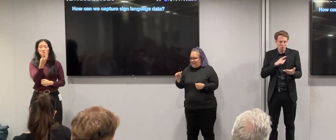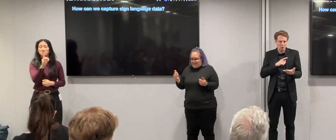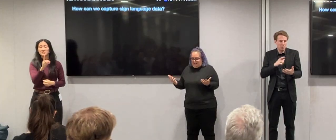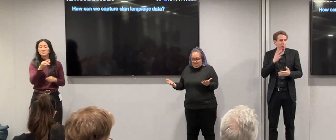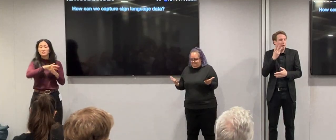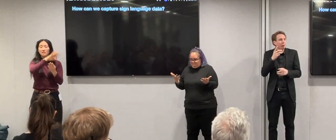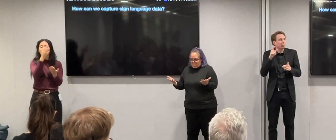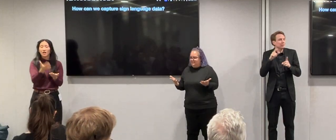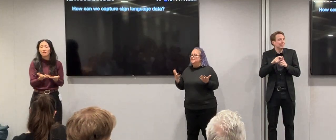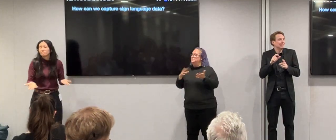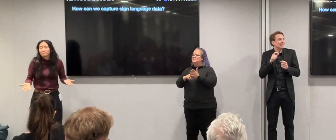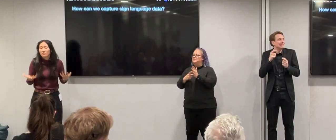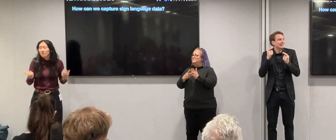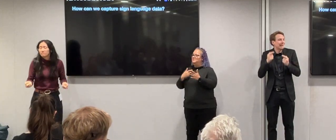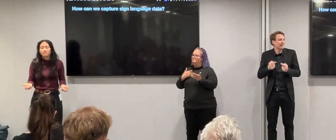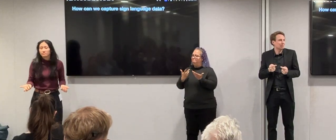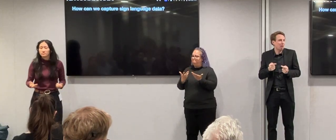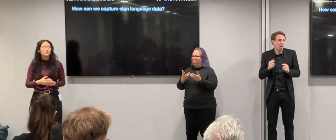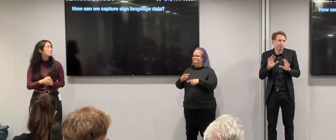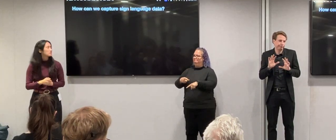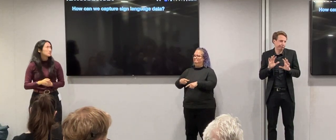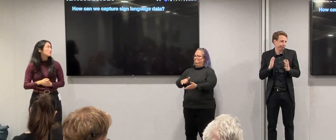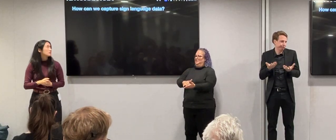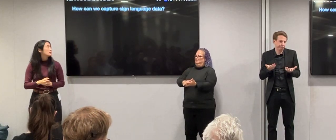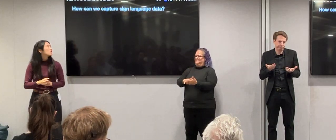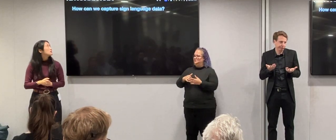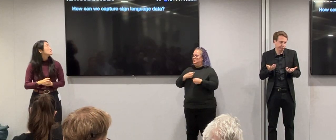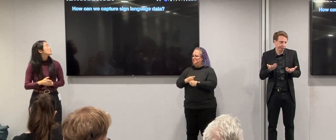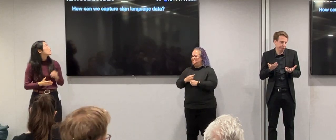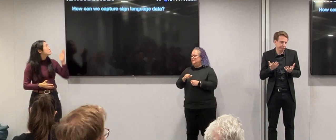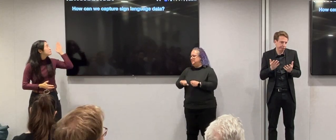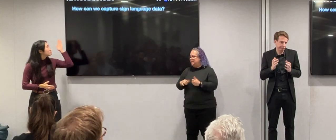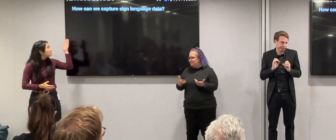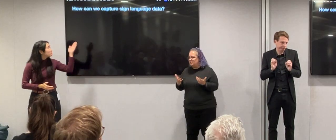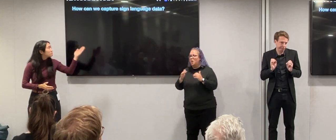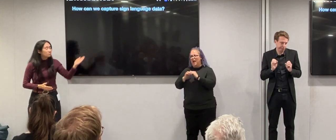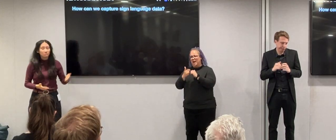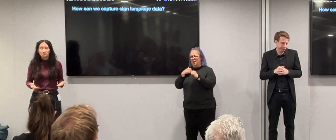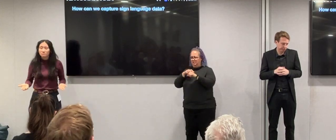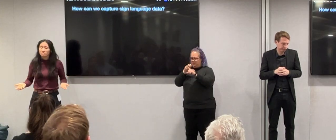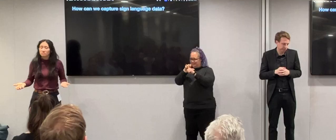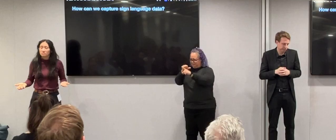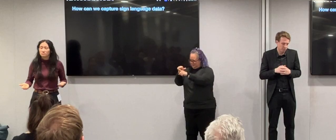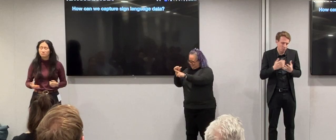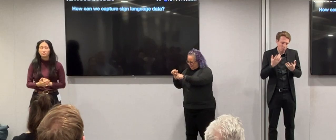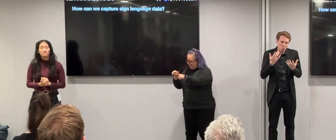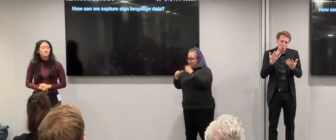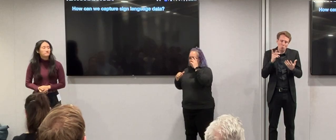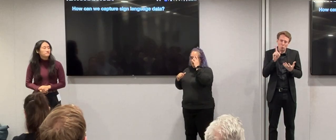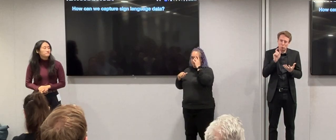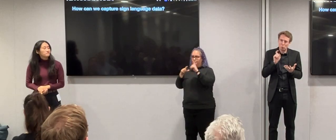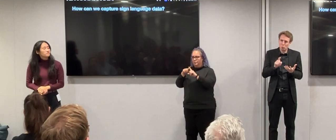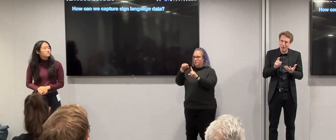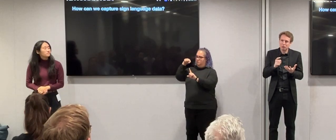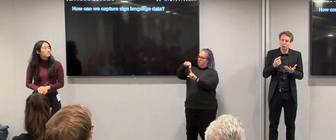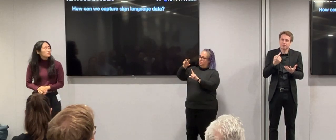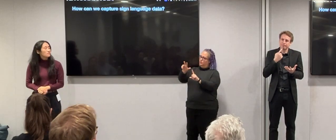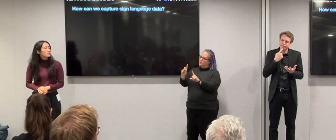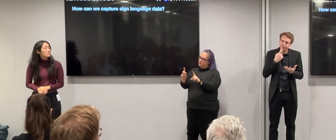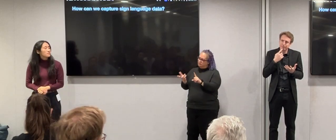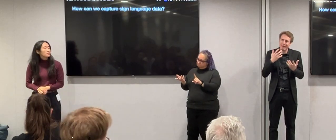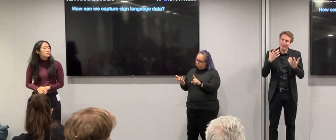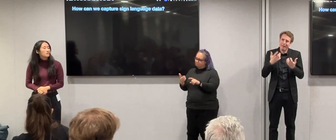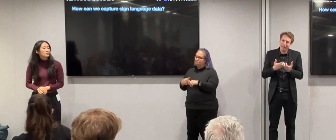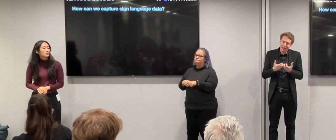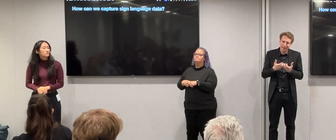of course, the question is how we can capture sign language data in 3D. Well,